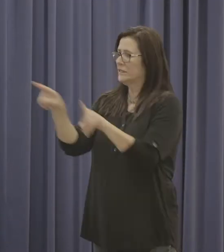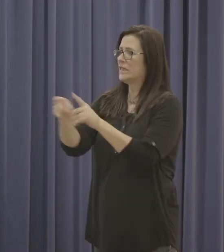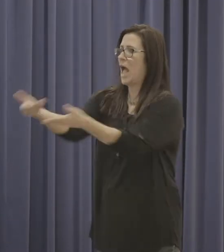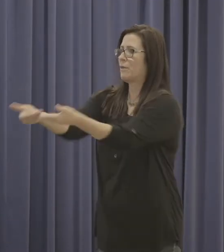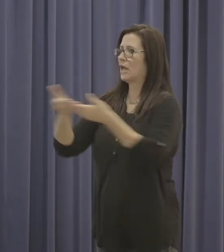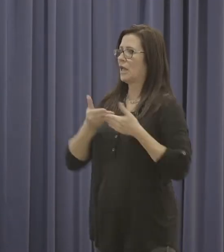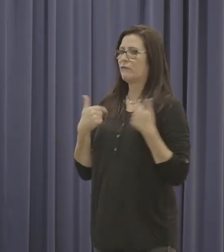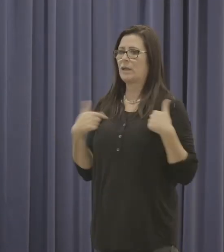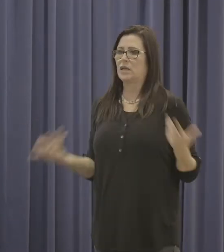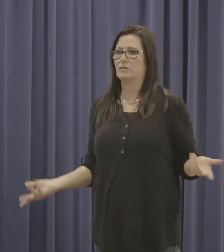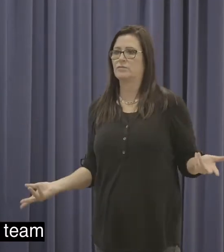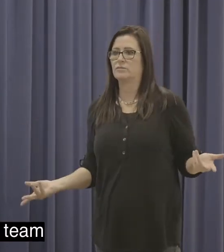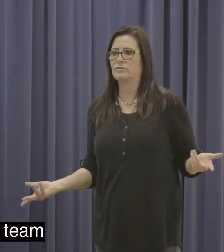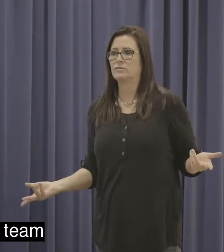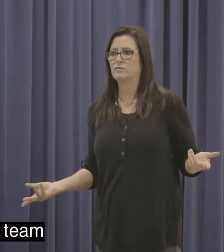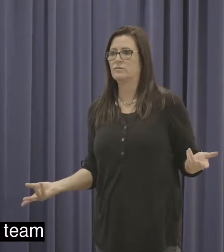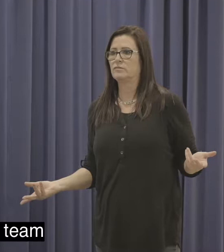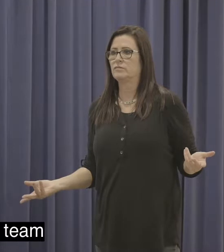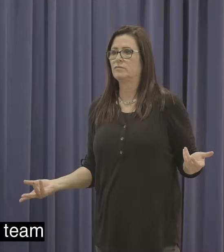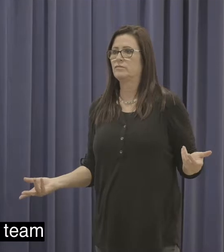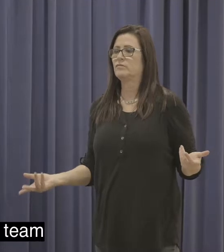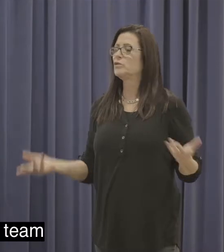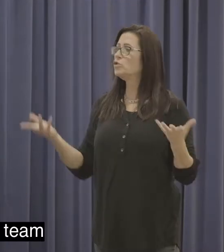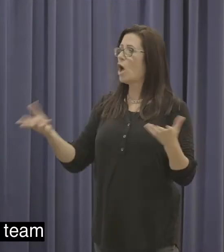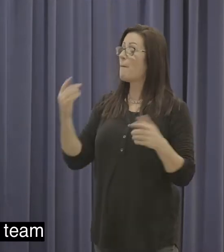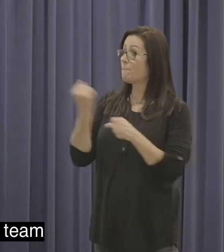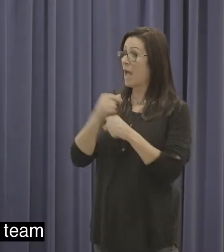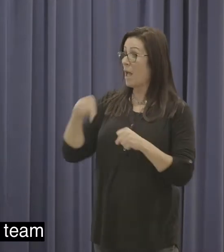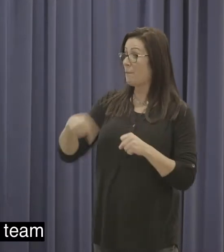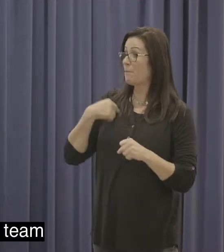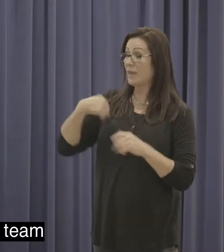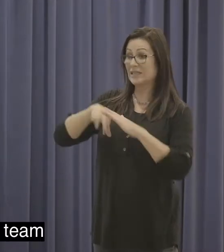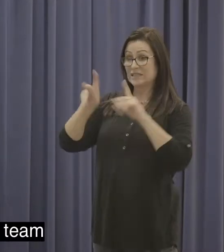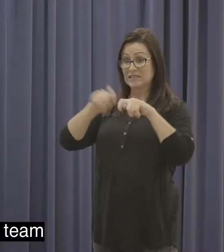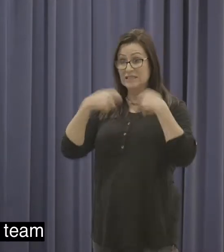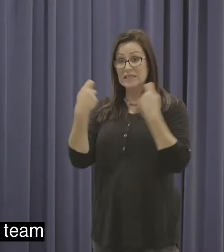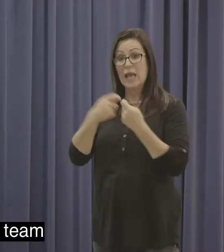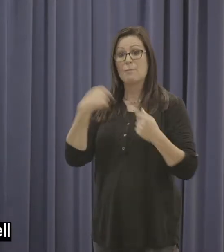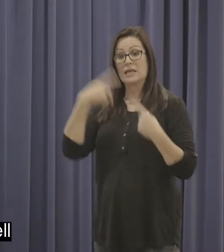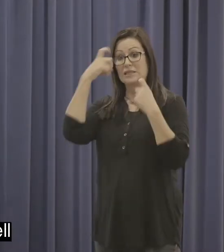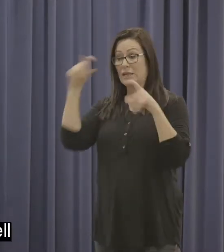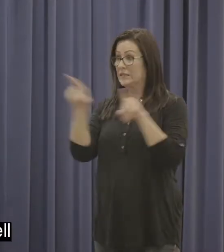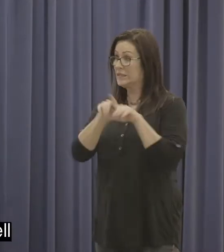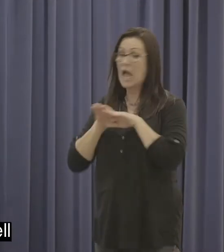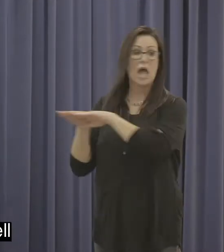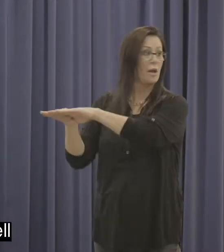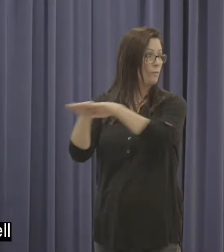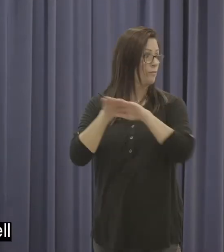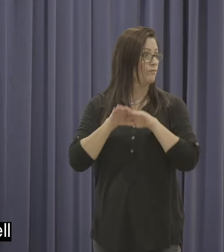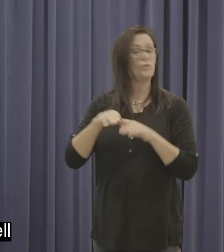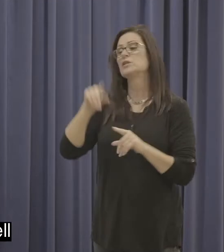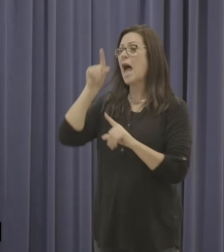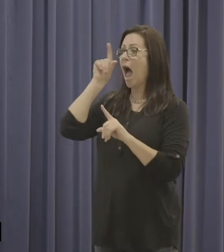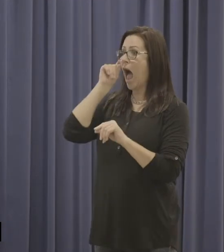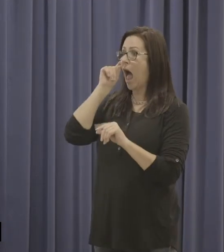way. By making this an expectation in our team, I was able to observe